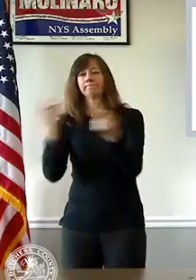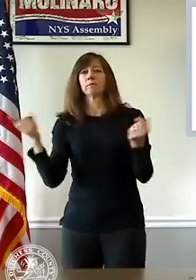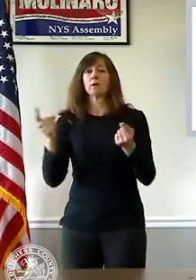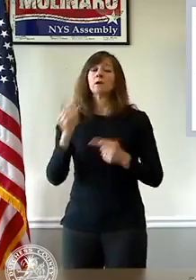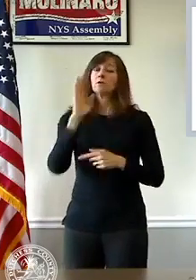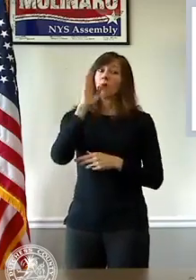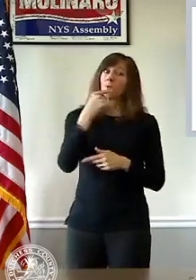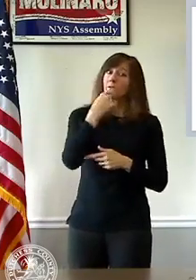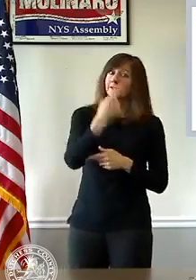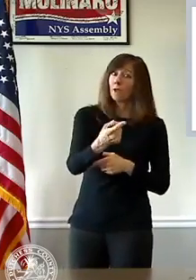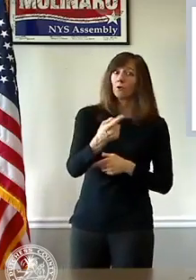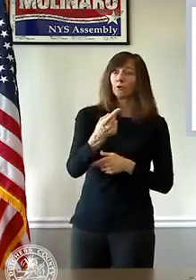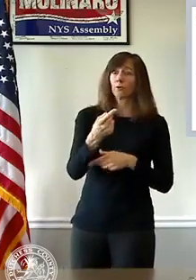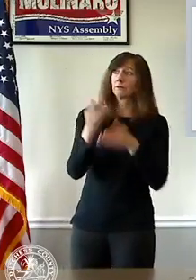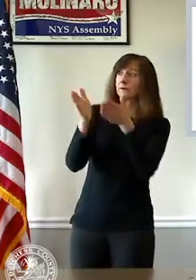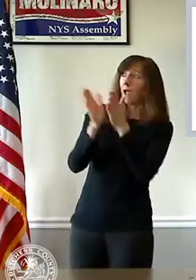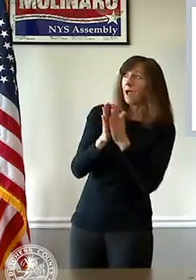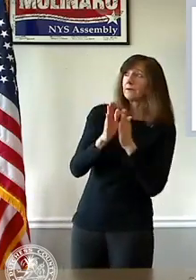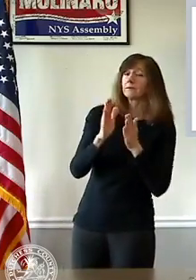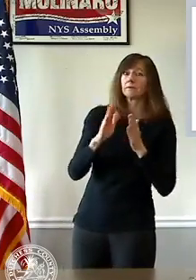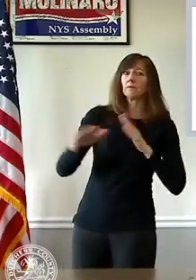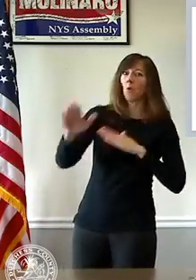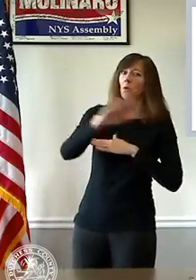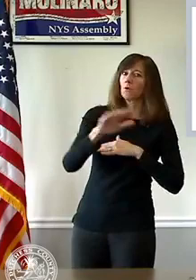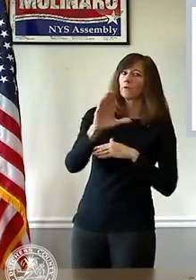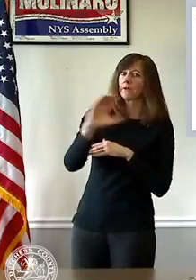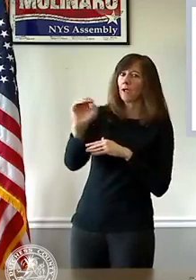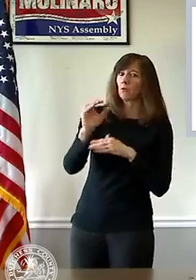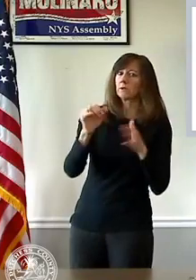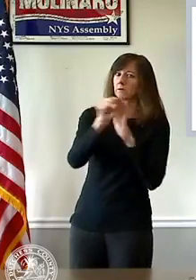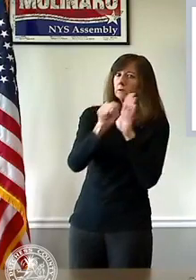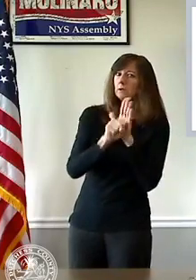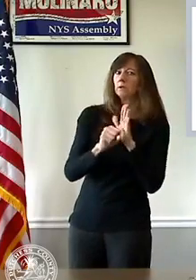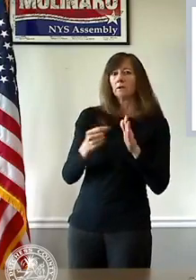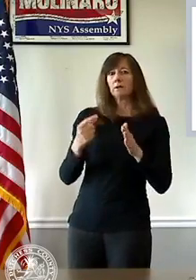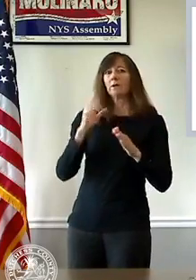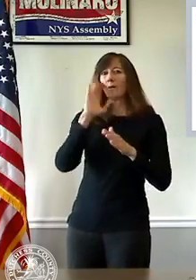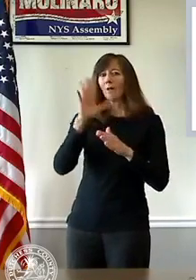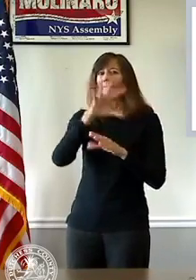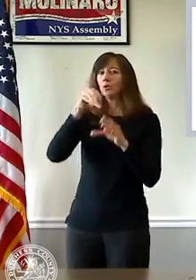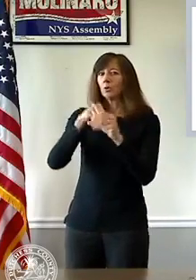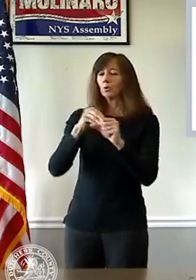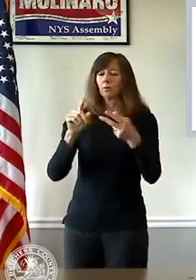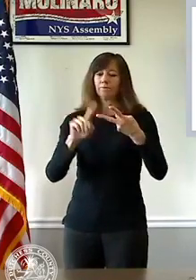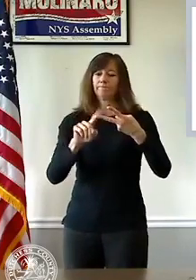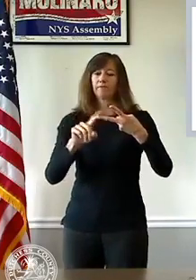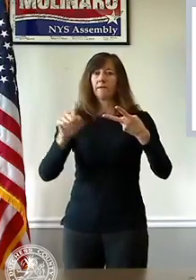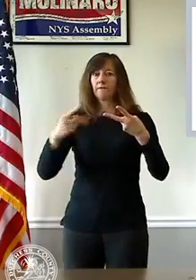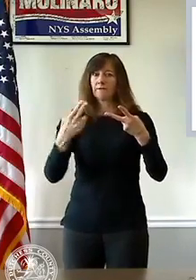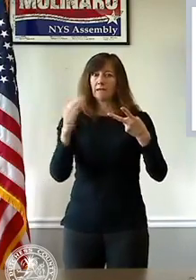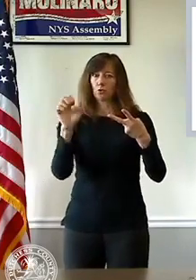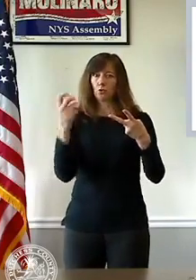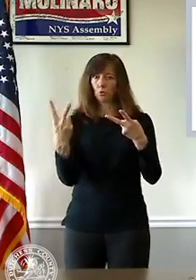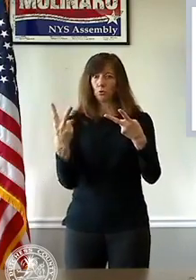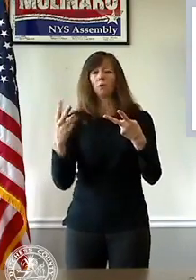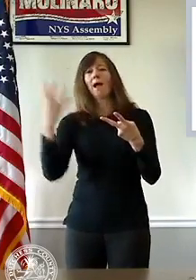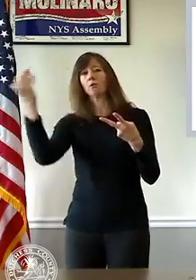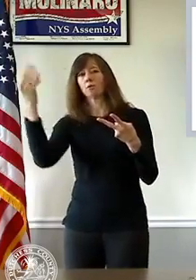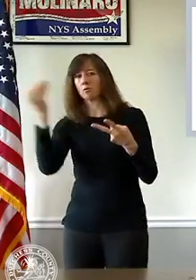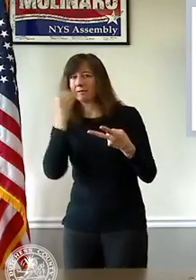state, phase 2 will now include outdoor dining with some specific restrictions. We can talk about